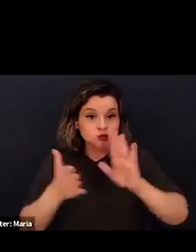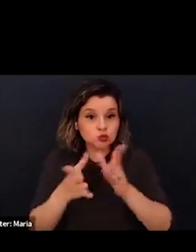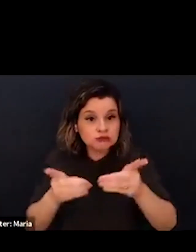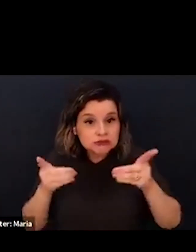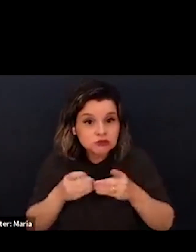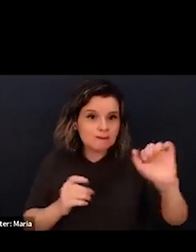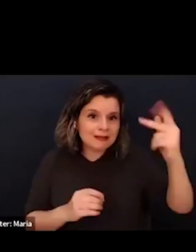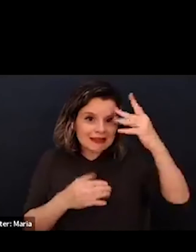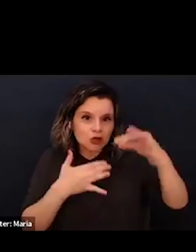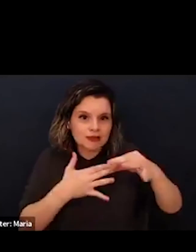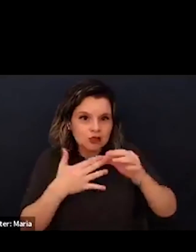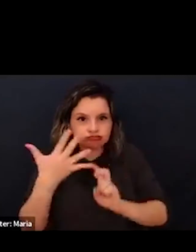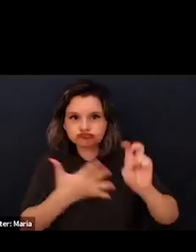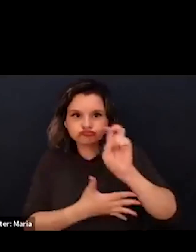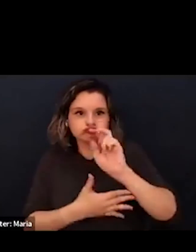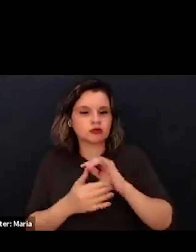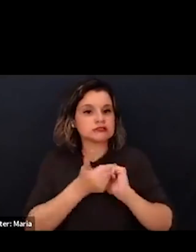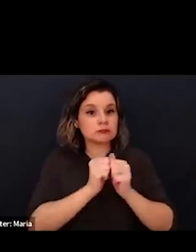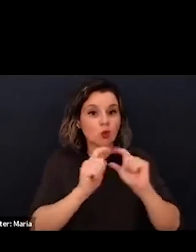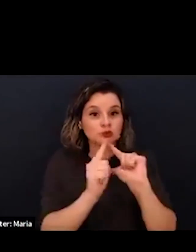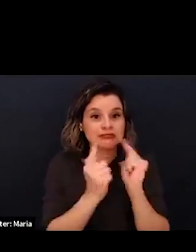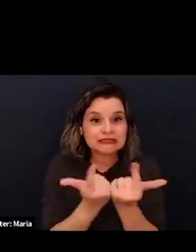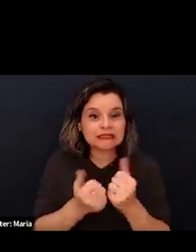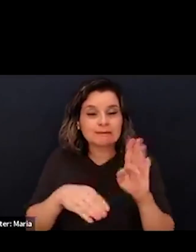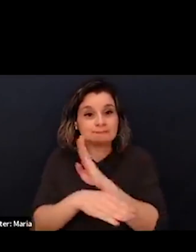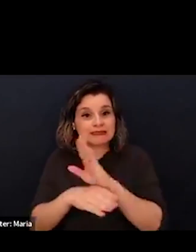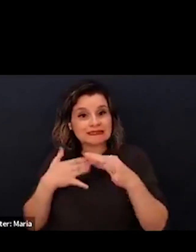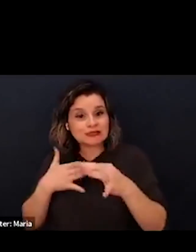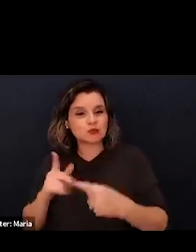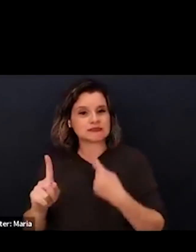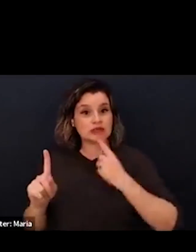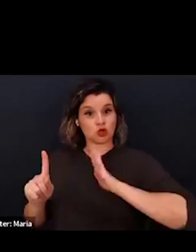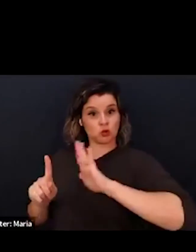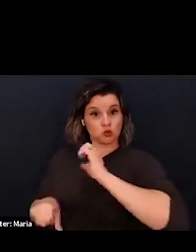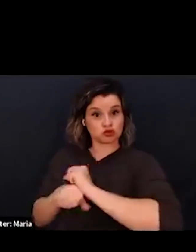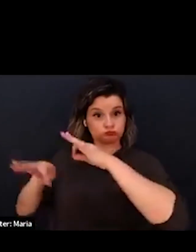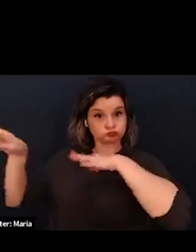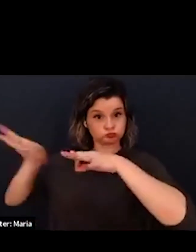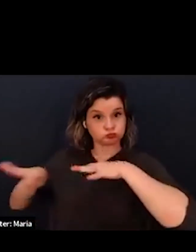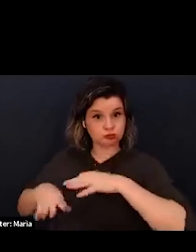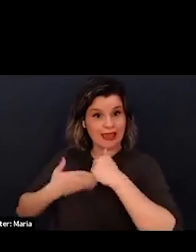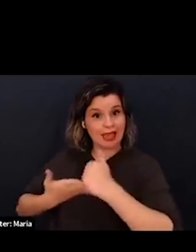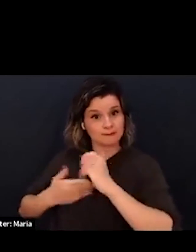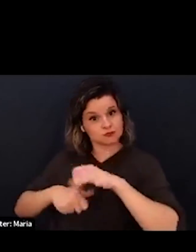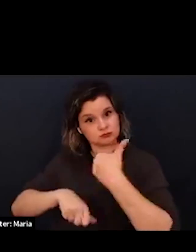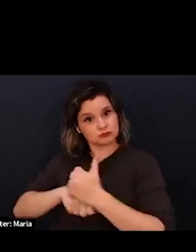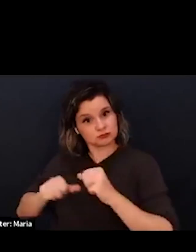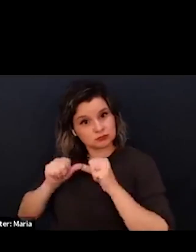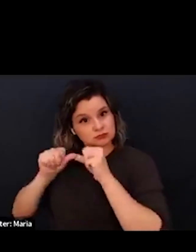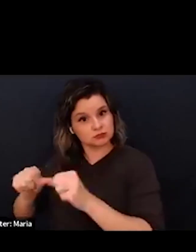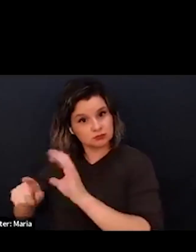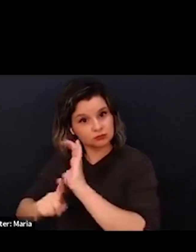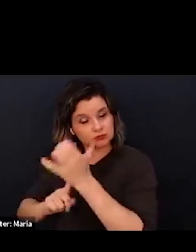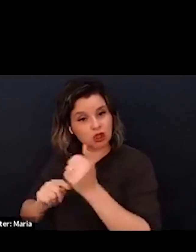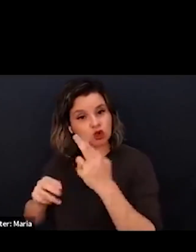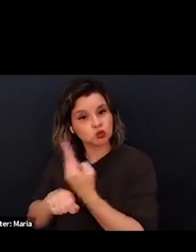leaders at all levels, leaders of sports leagues, business leaders, and say, your job description, part of it is helping to create and sustain this climate and using the